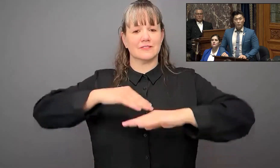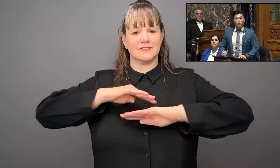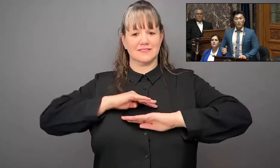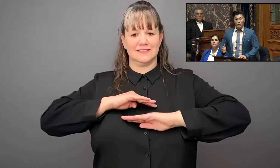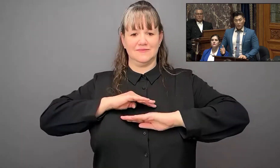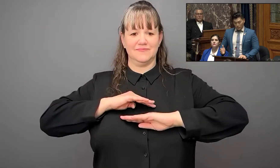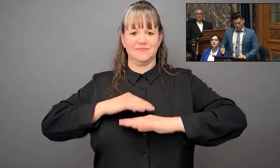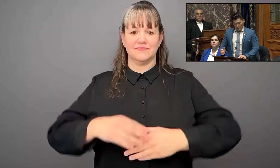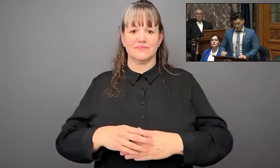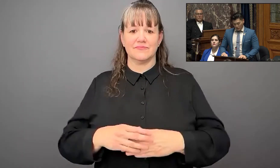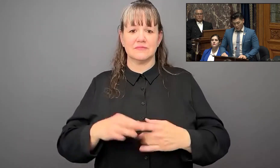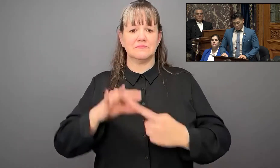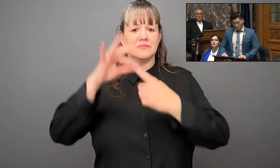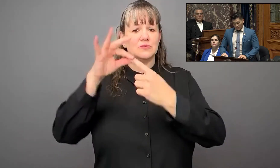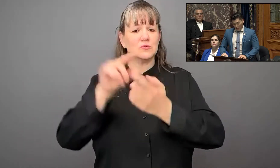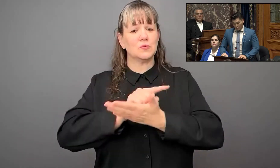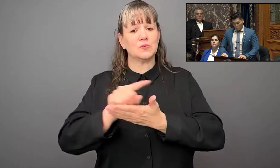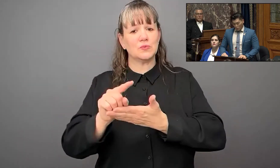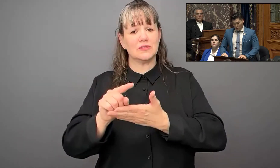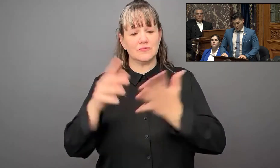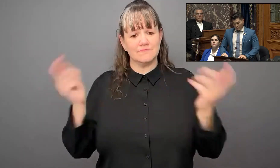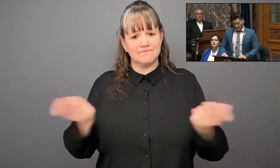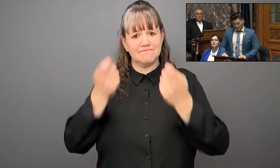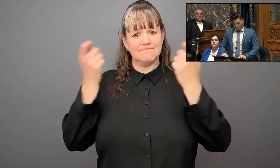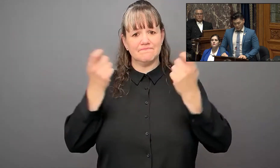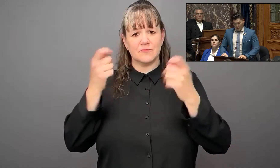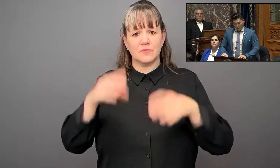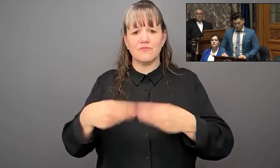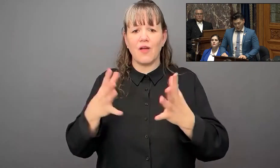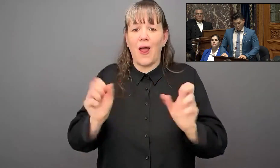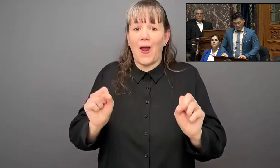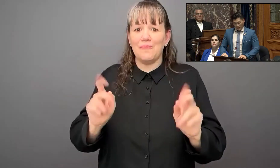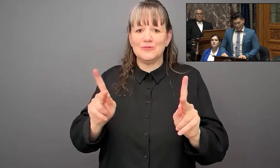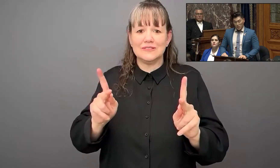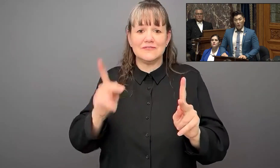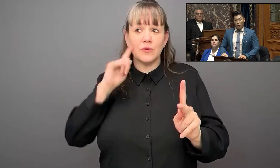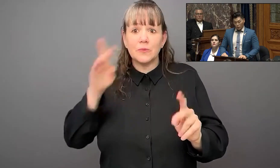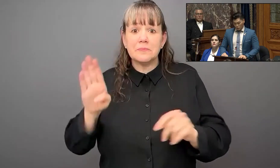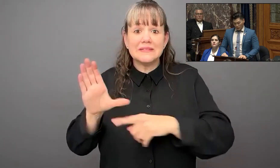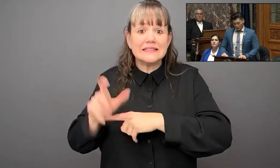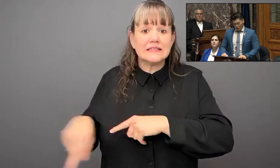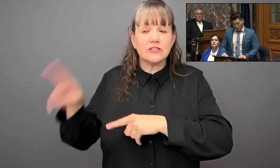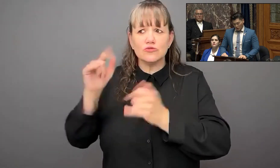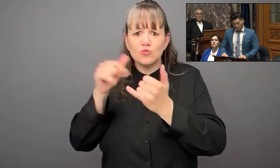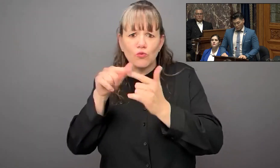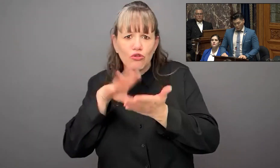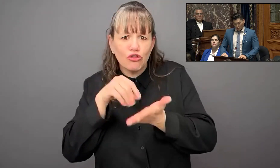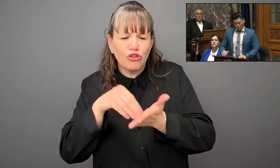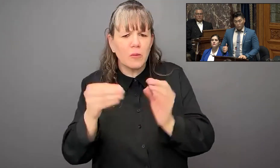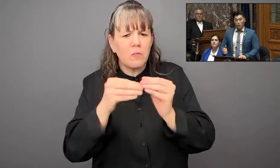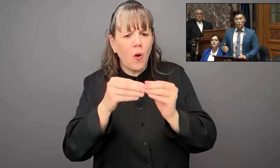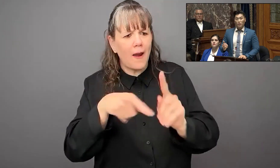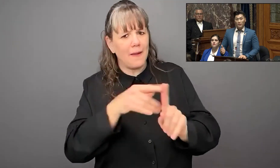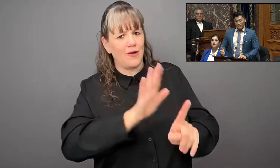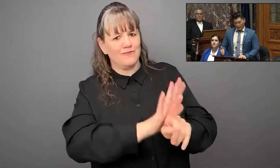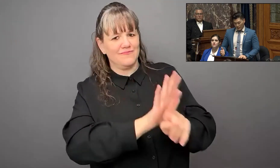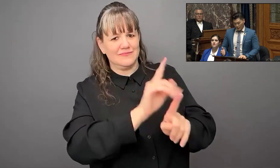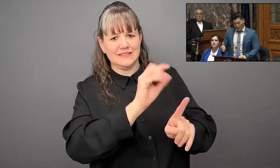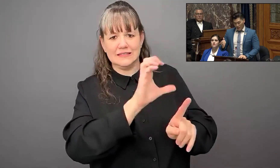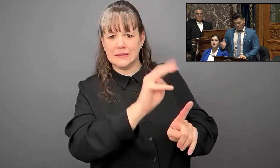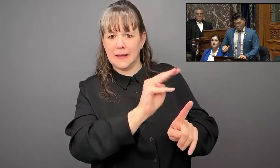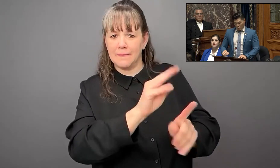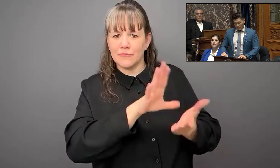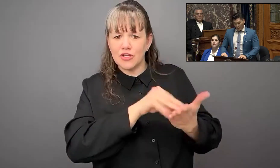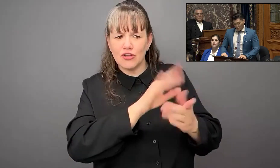opportunity for British Columbians to discover more about TCM's immense value and engage in cultural exchanges to foster mutual